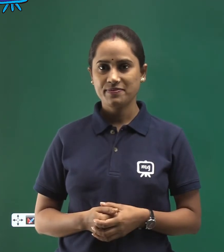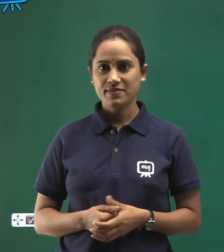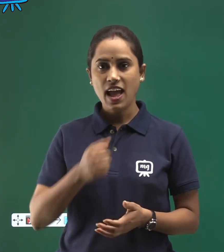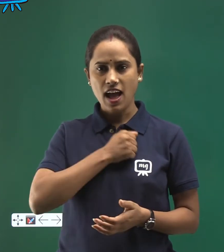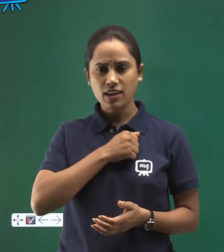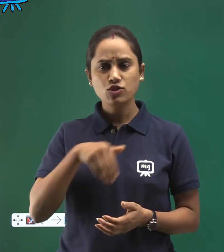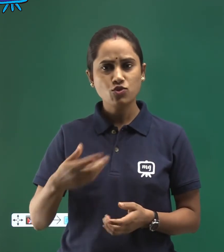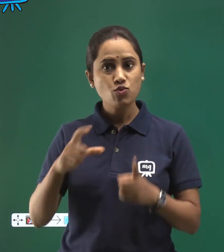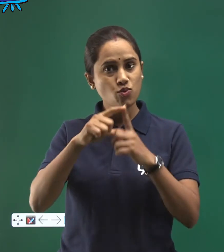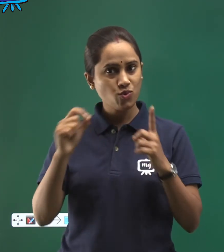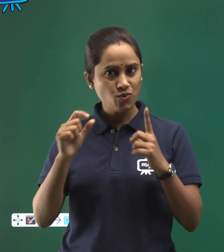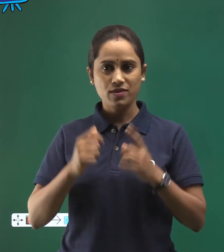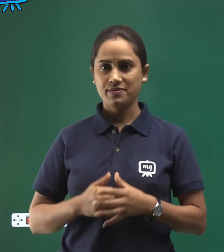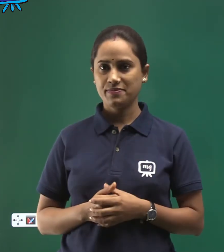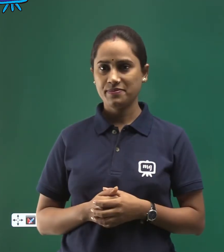us to do?